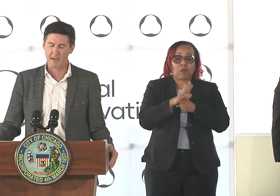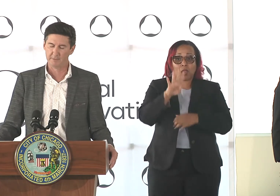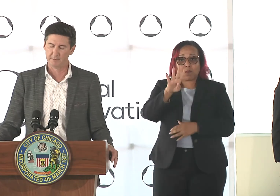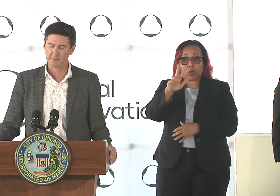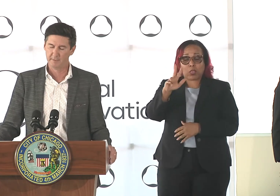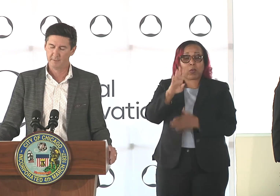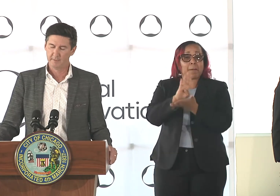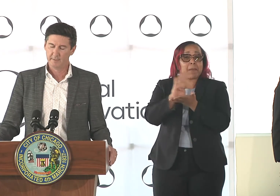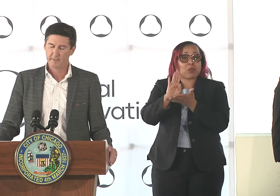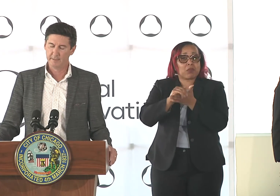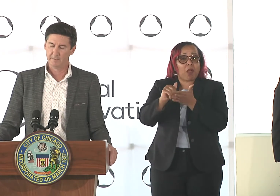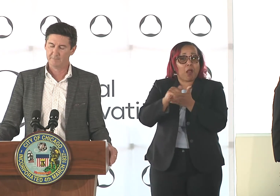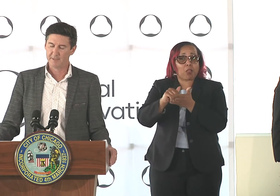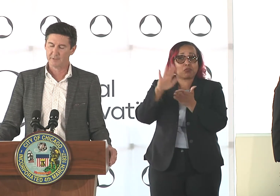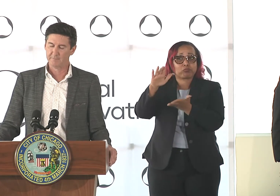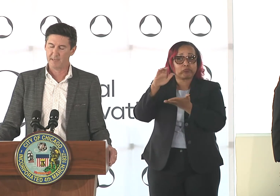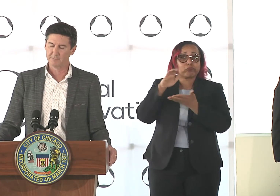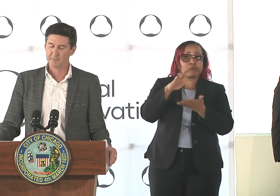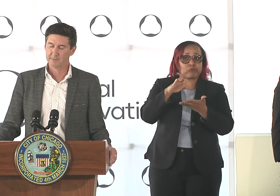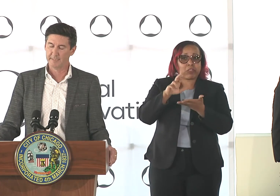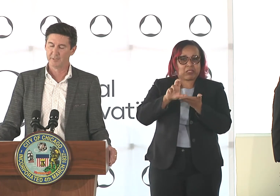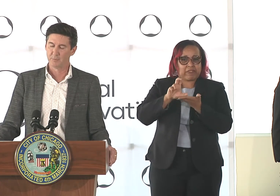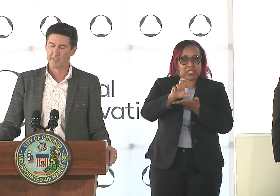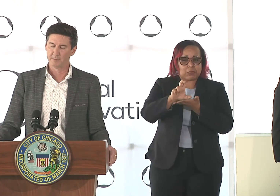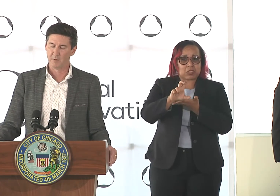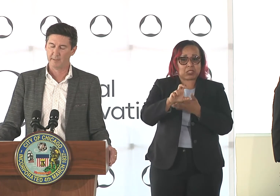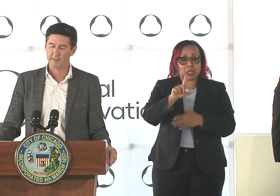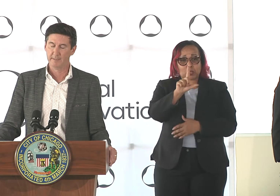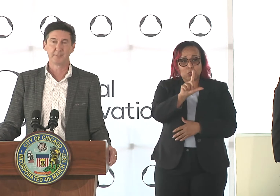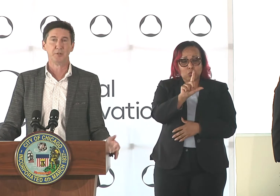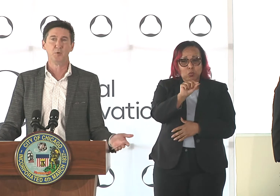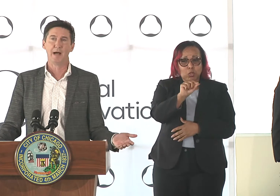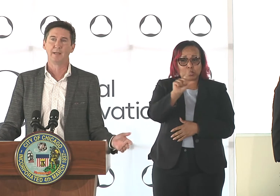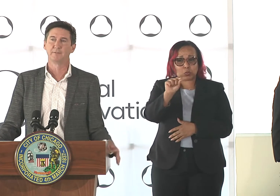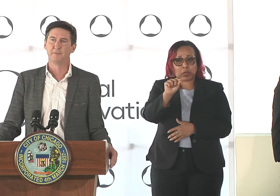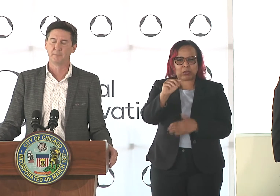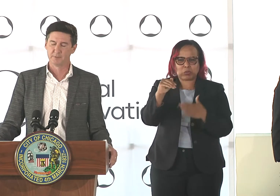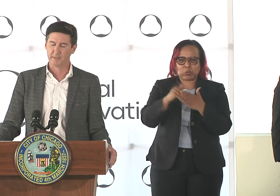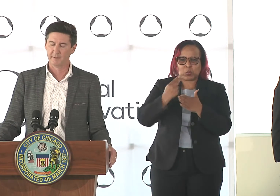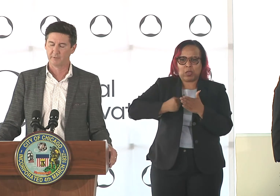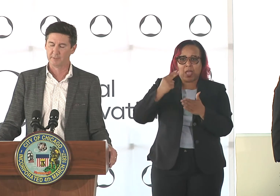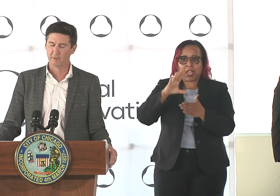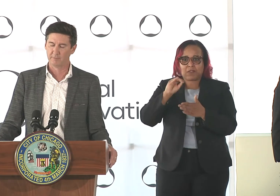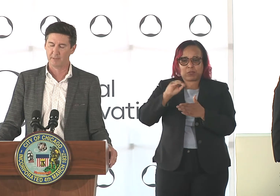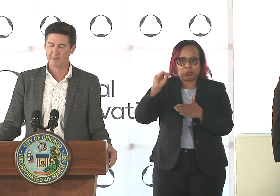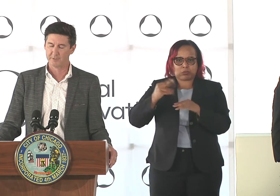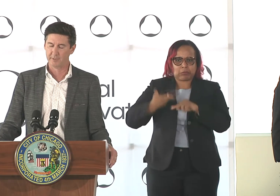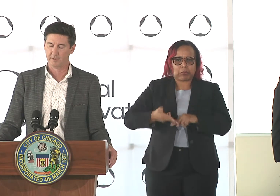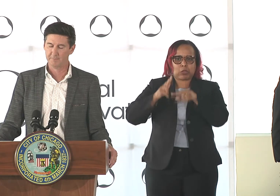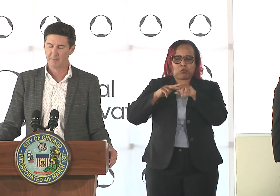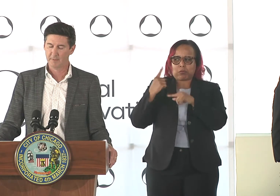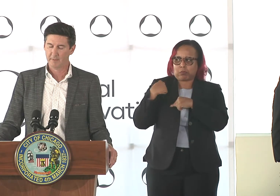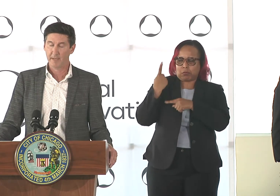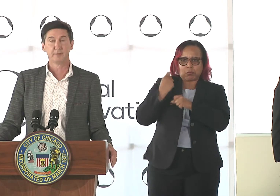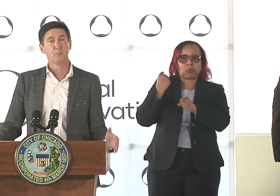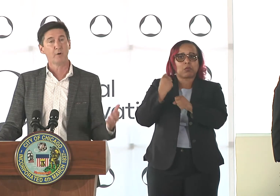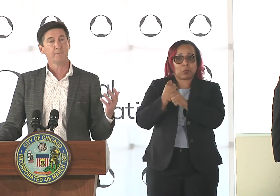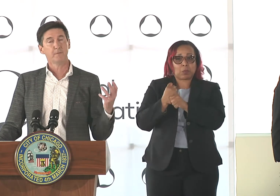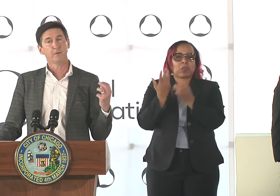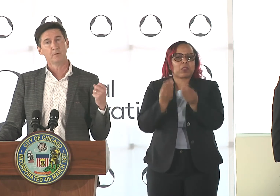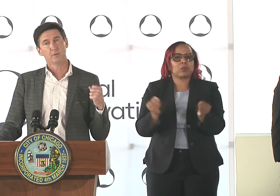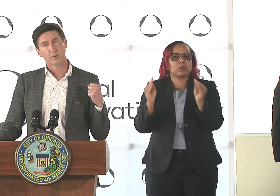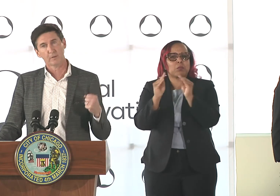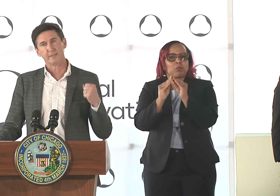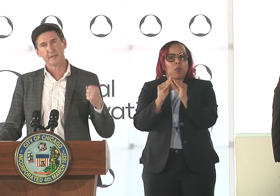billion in venture investments in 2020. It's a new high. It's a 50% increase over last year. And there's a